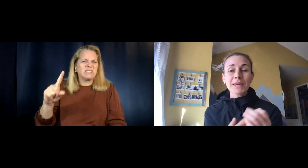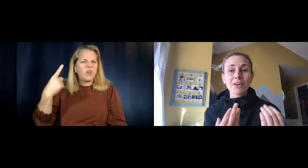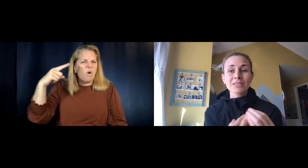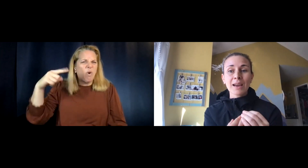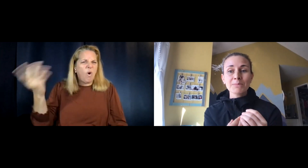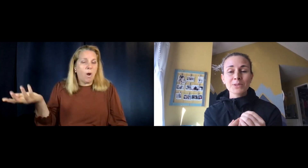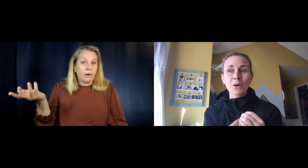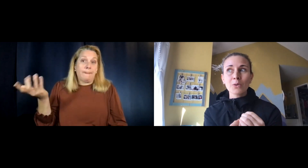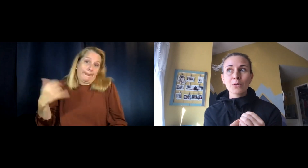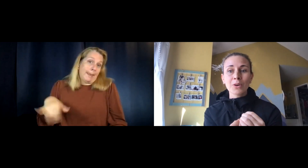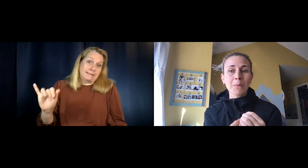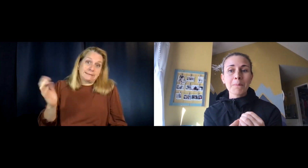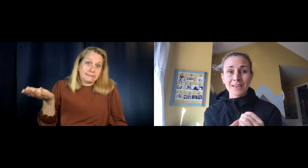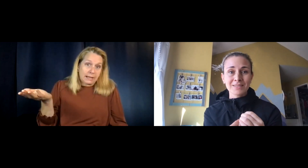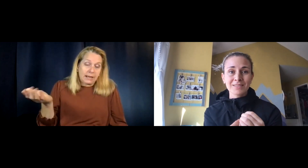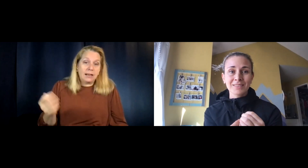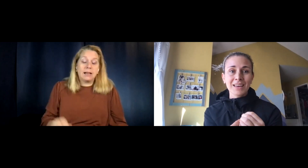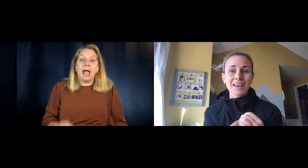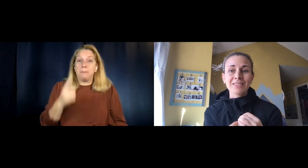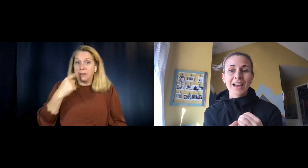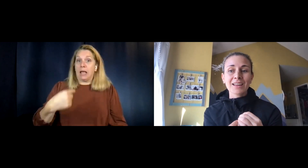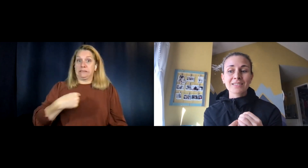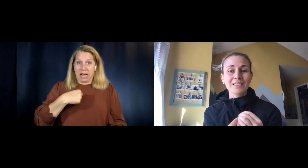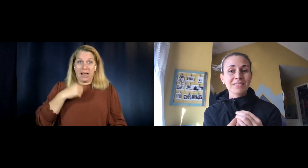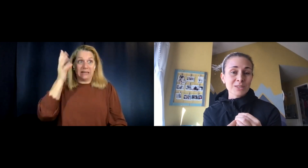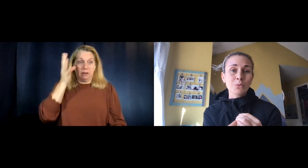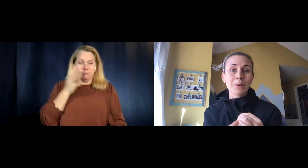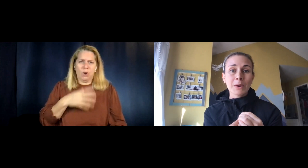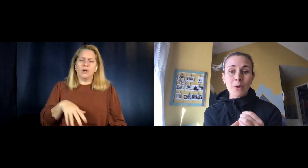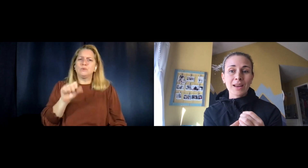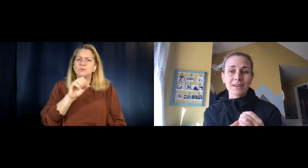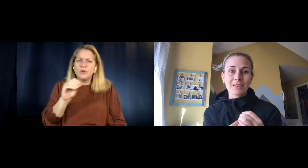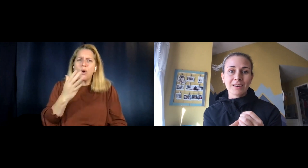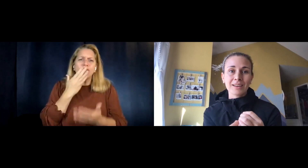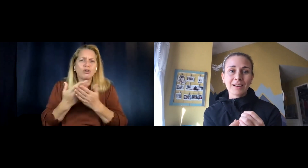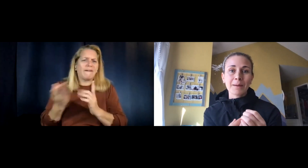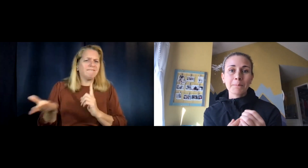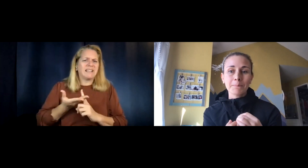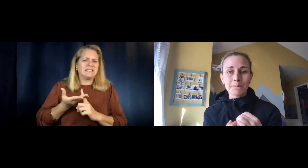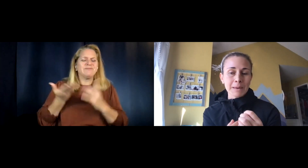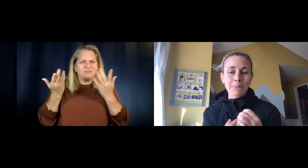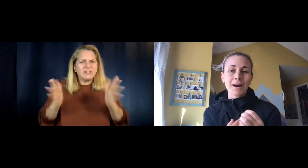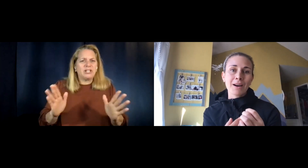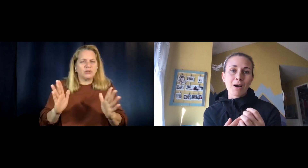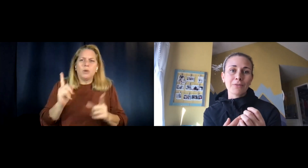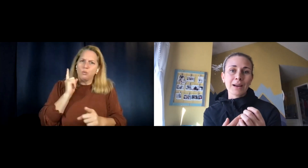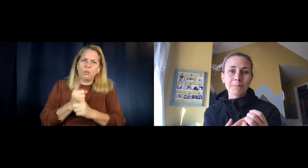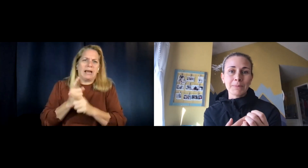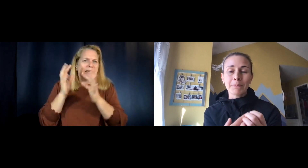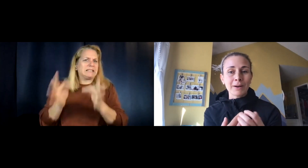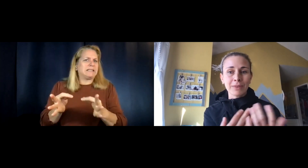And because I'm so convinced that that's what we want be part